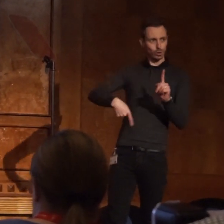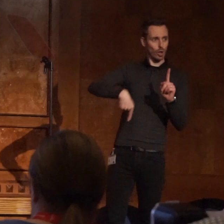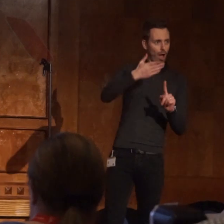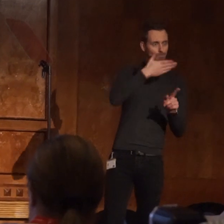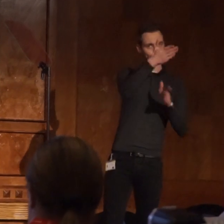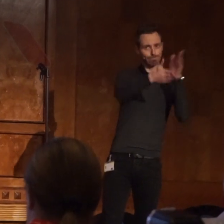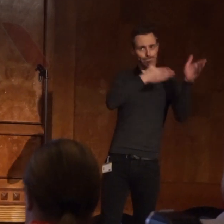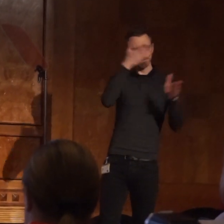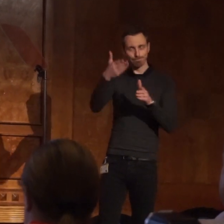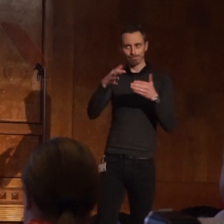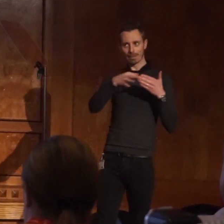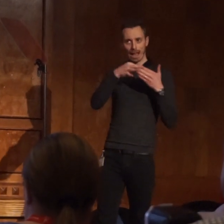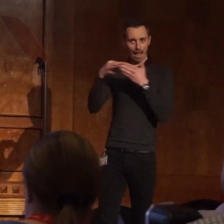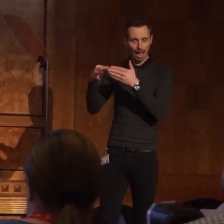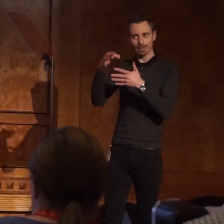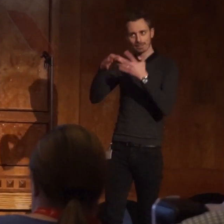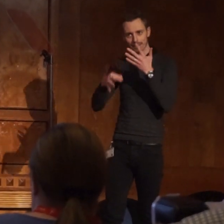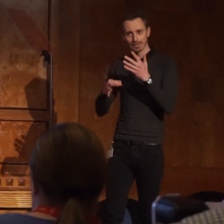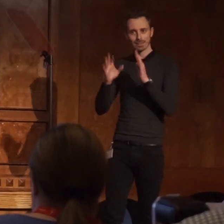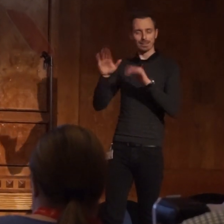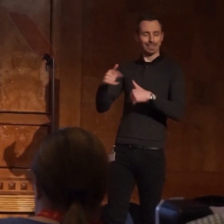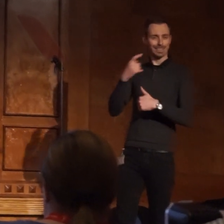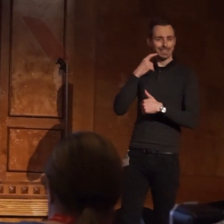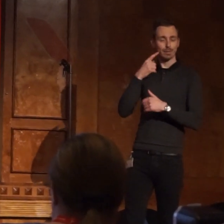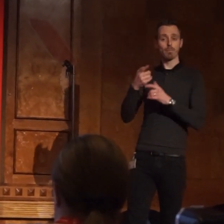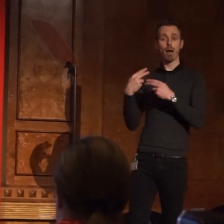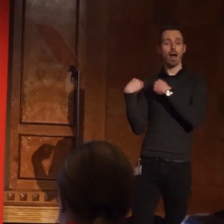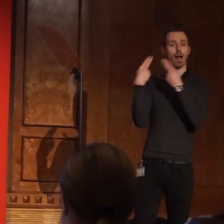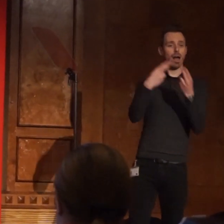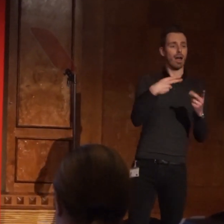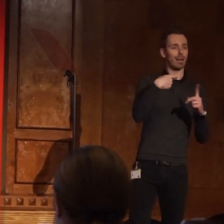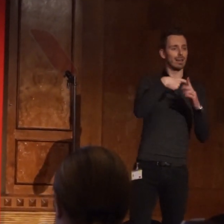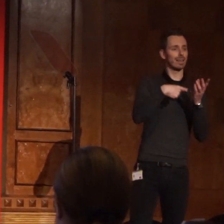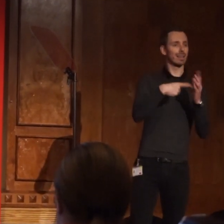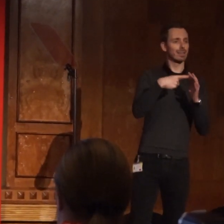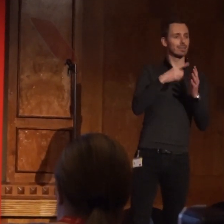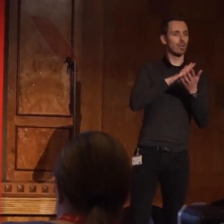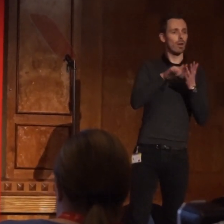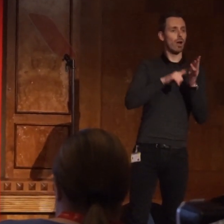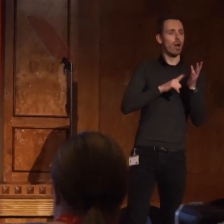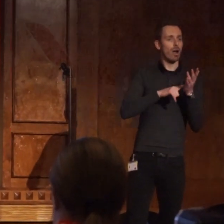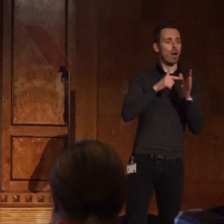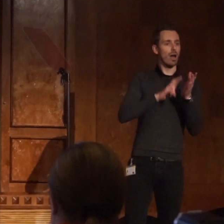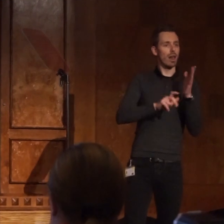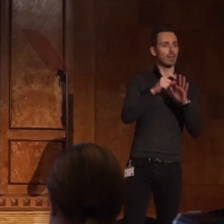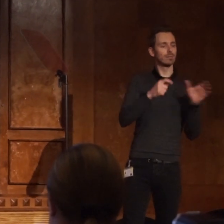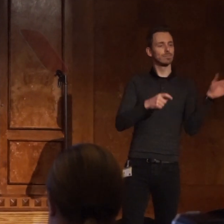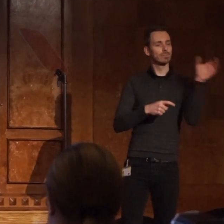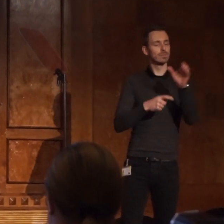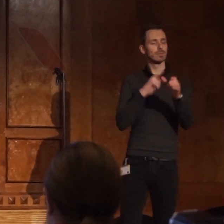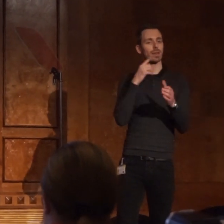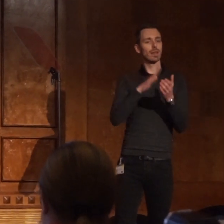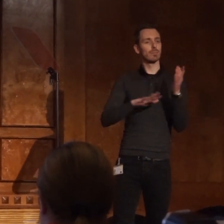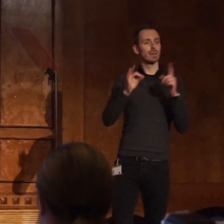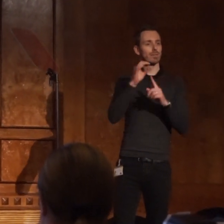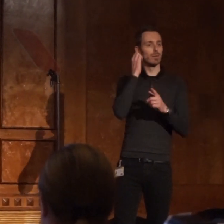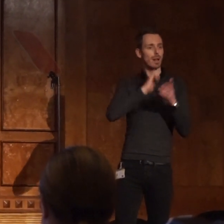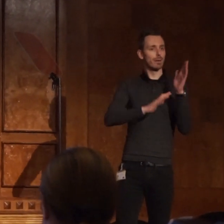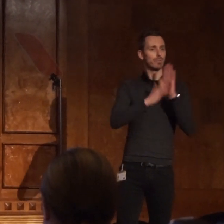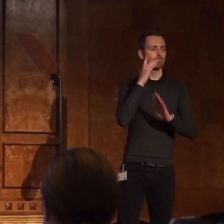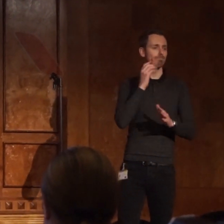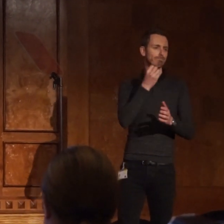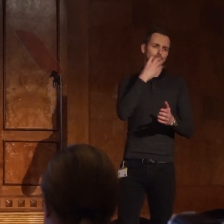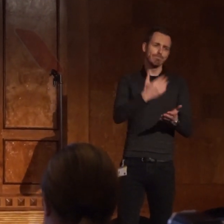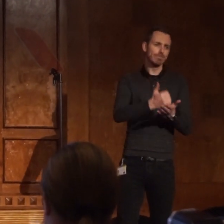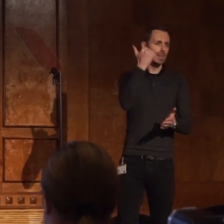yet arrived, is now being done by Kate Holland. Wonderful Kate Holland, MP for Blackburn, who does a fantastic job